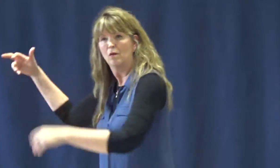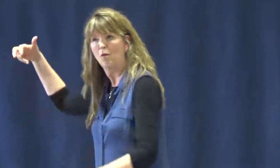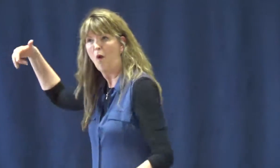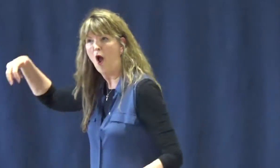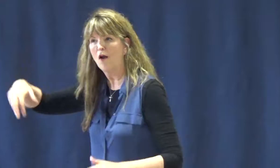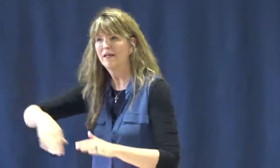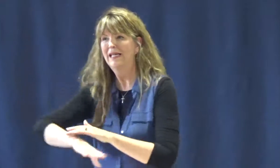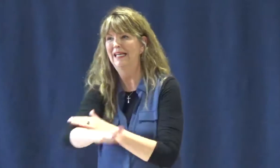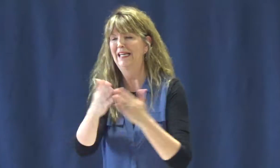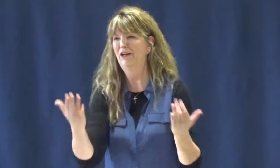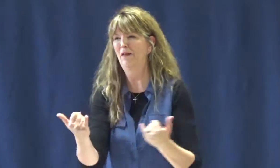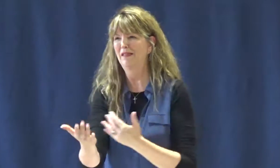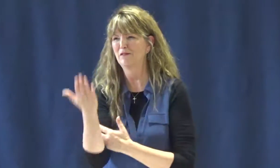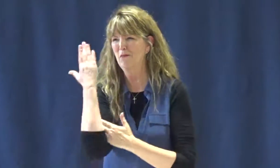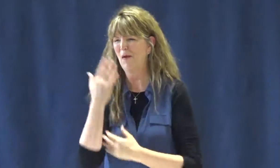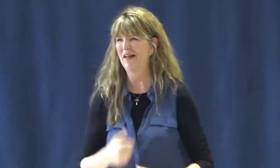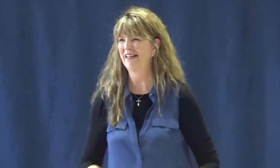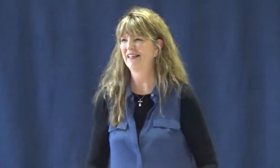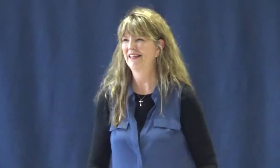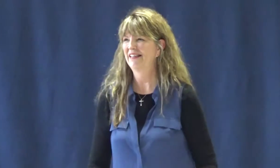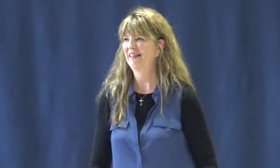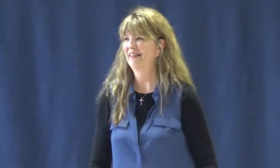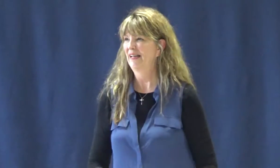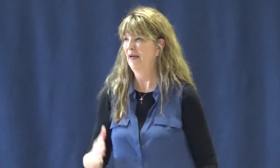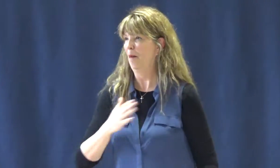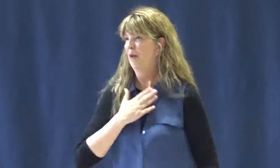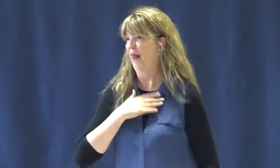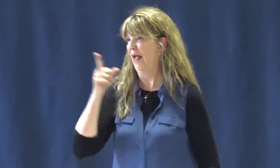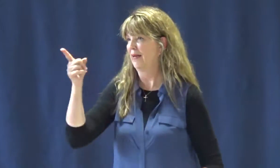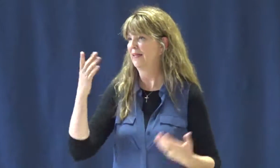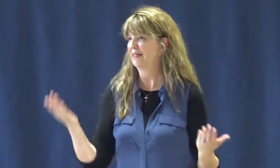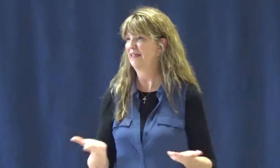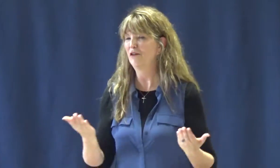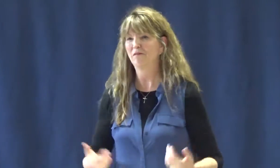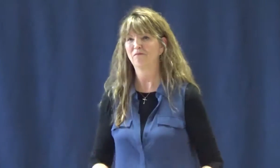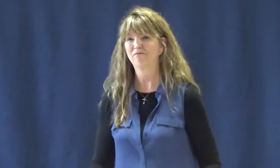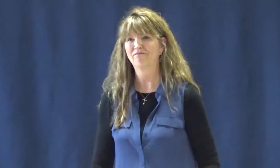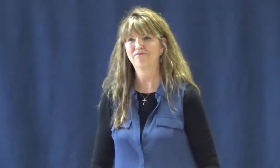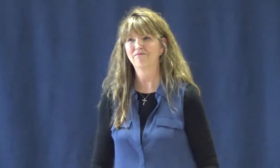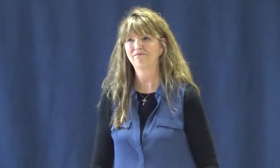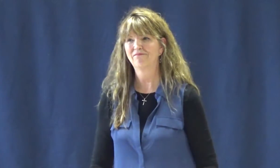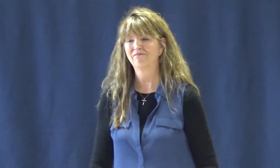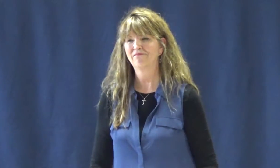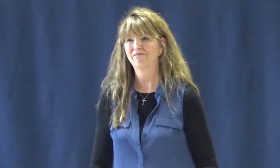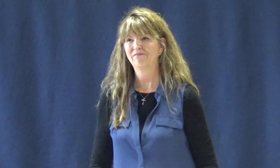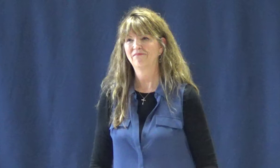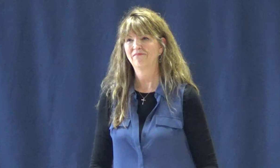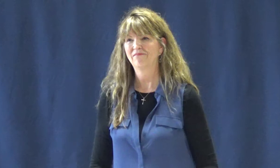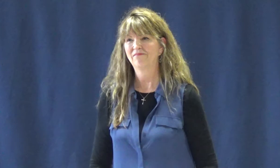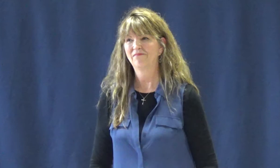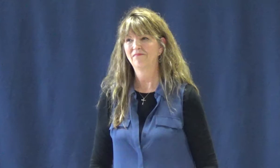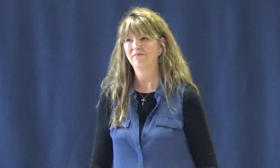People from the street who come in, they came in this morning. I'm glad you're here.